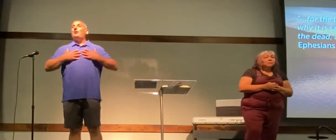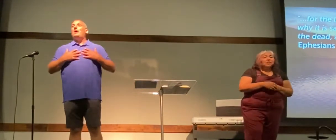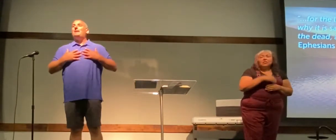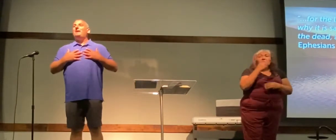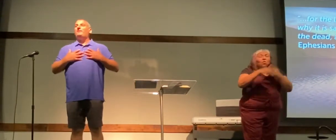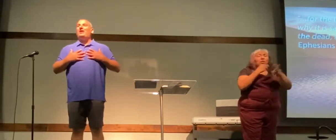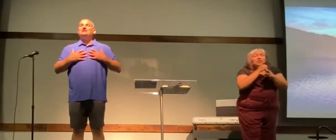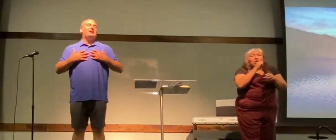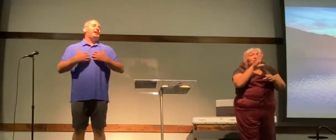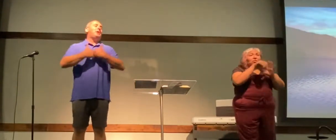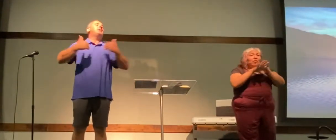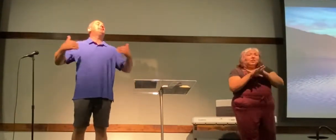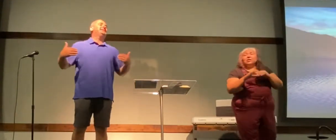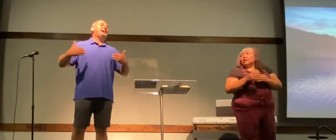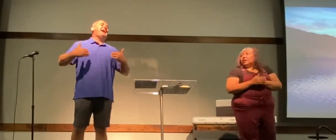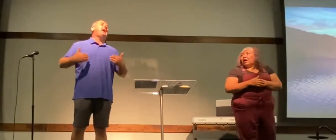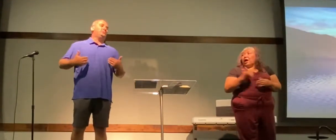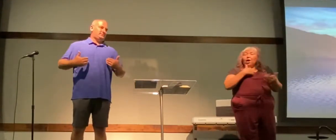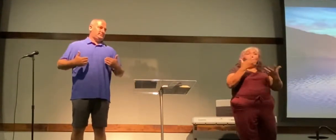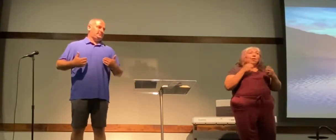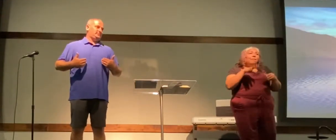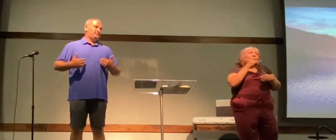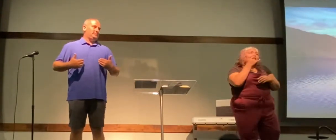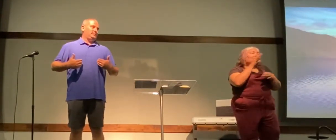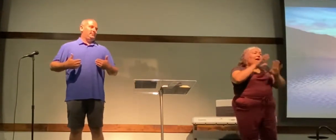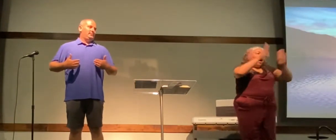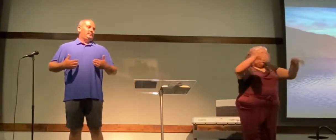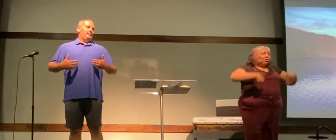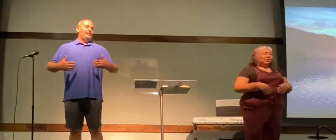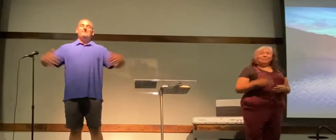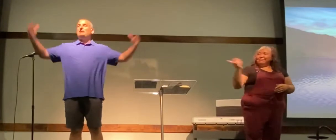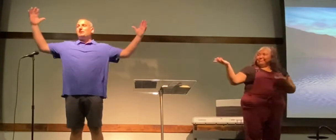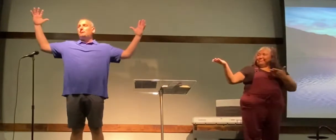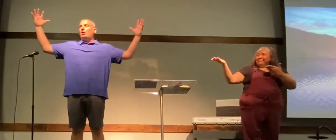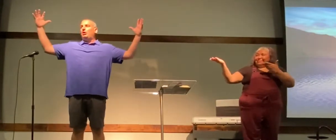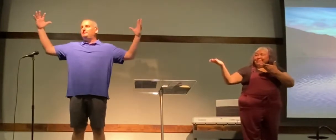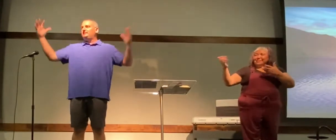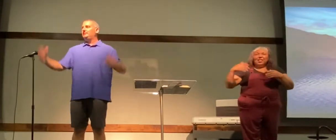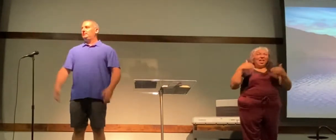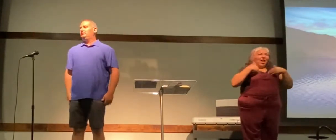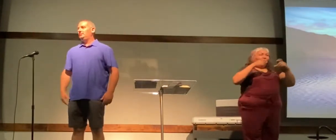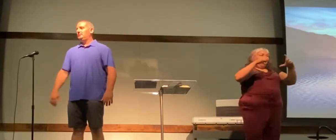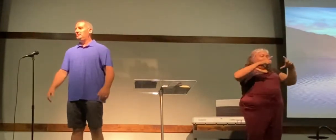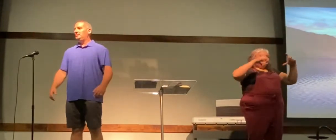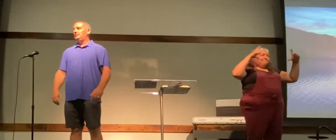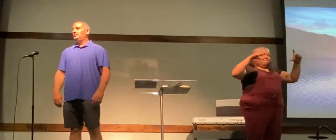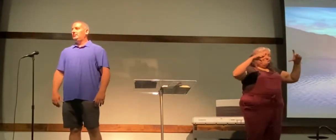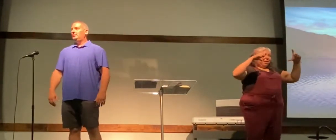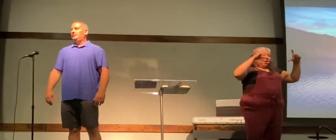flashlight. I don't want to be a flashlight. I want to be a lighthouse. They have bigger bulbs.